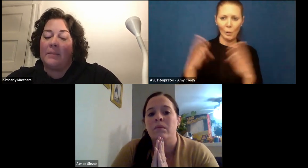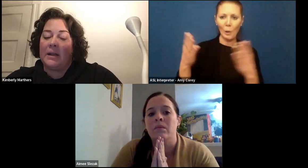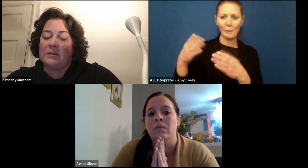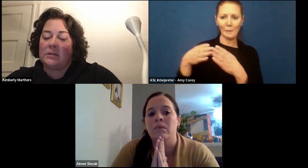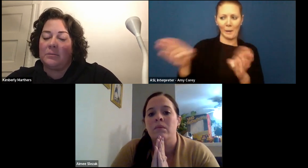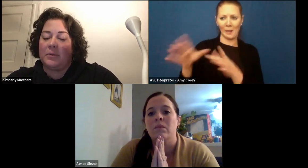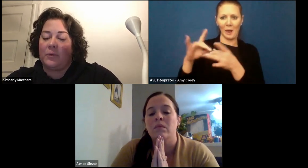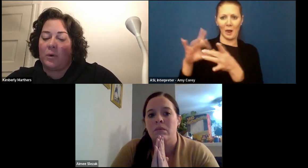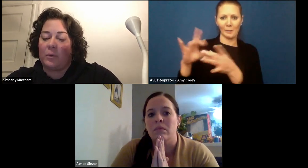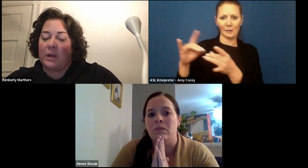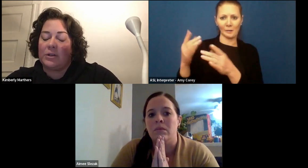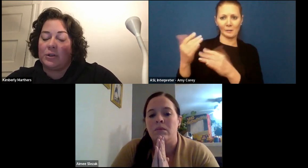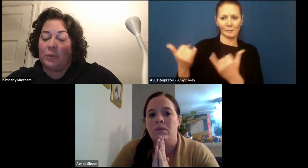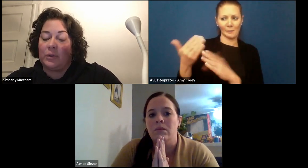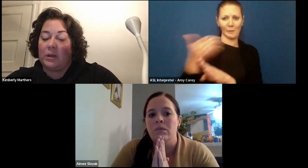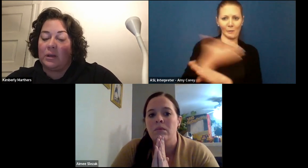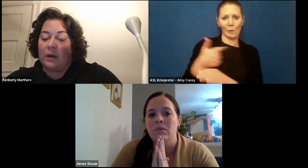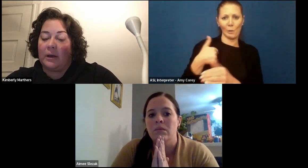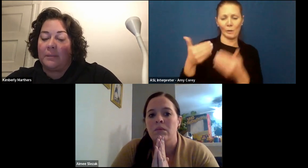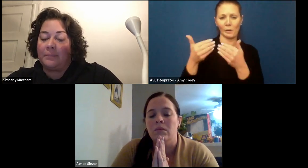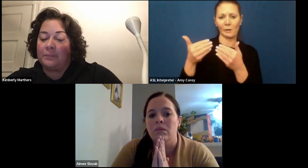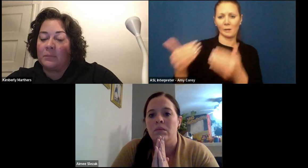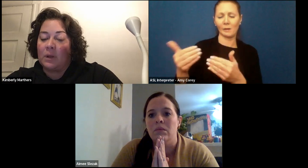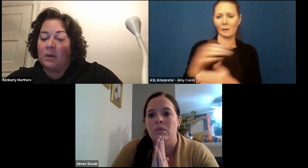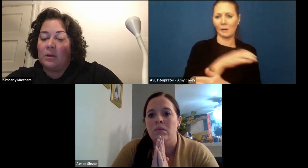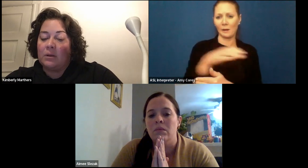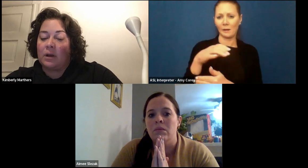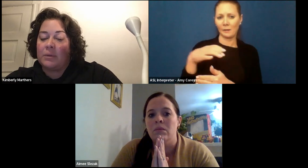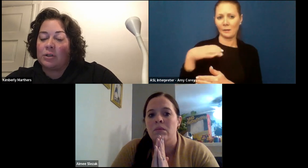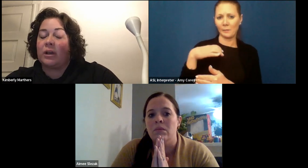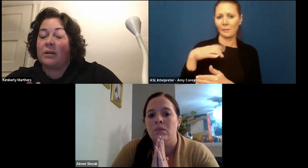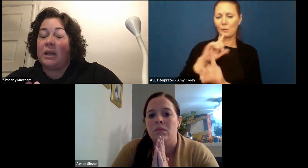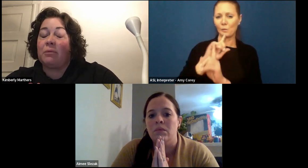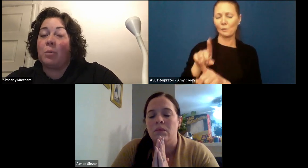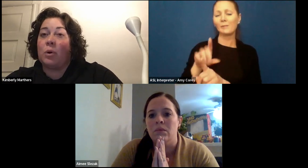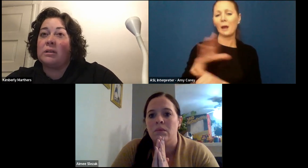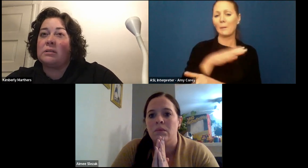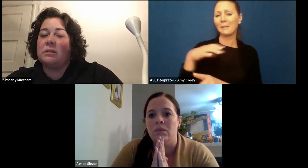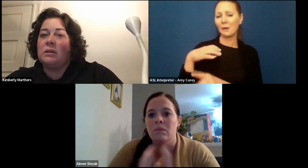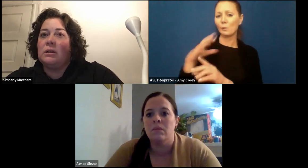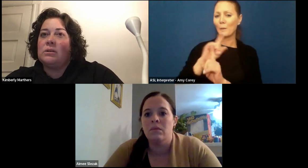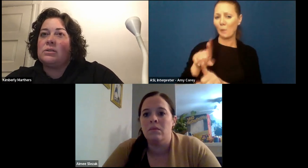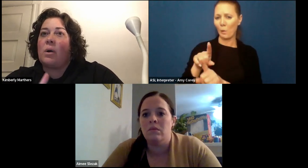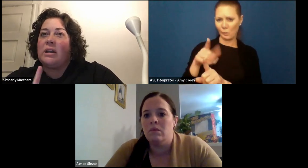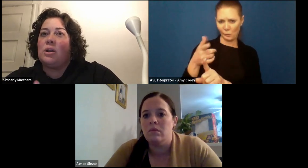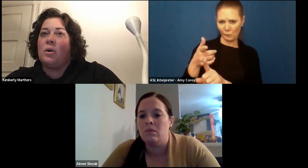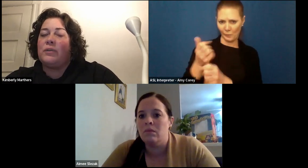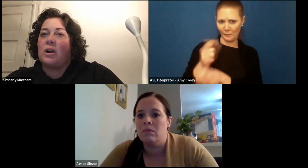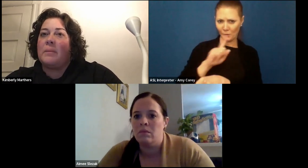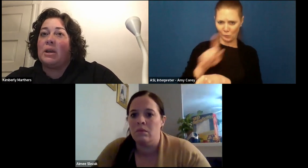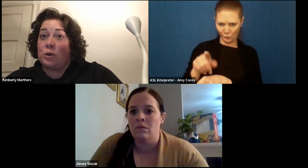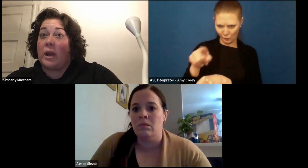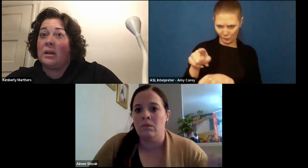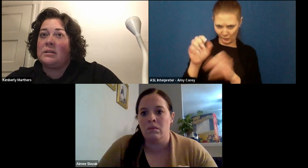public comments before we do the commission or the committee reports. So I didn't know